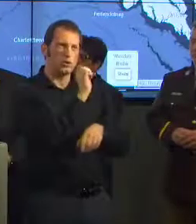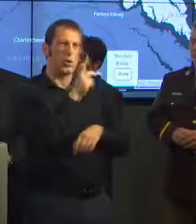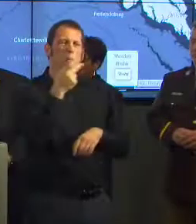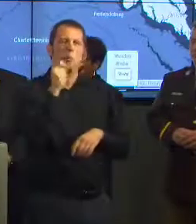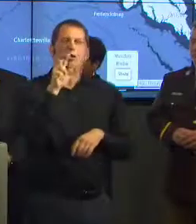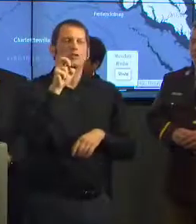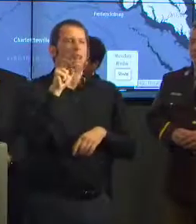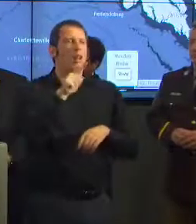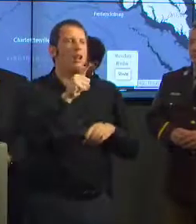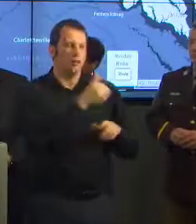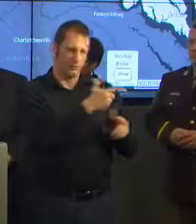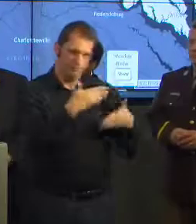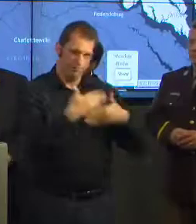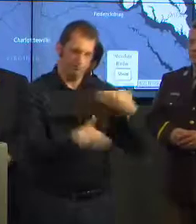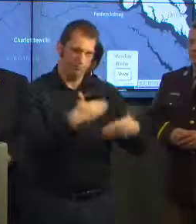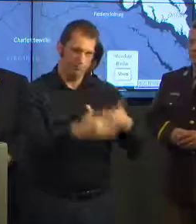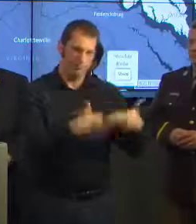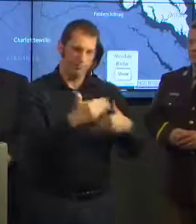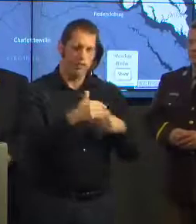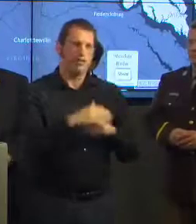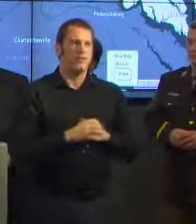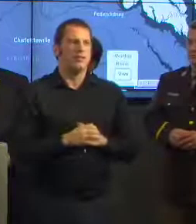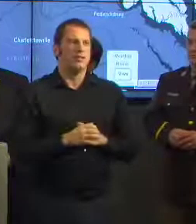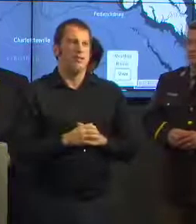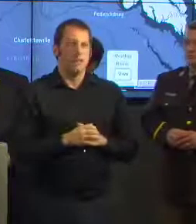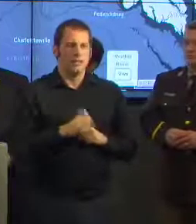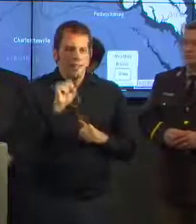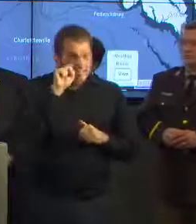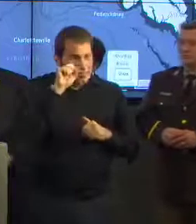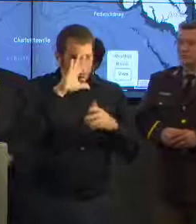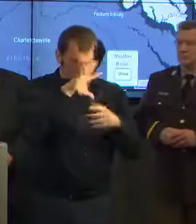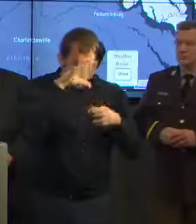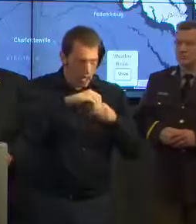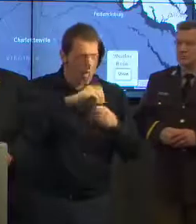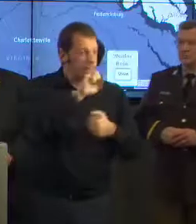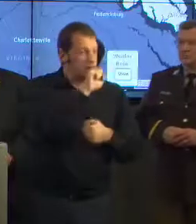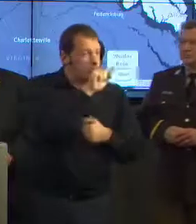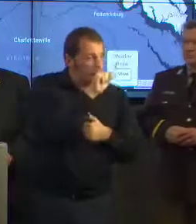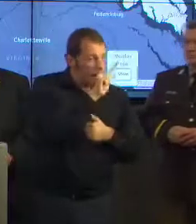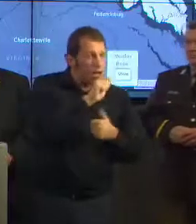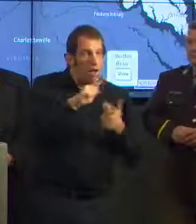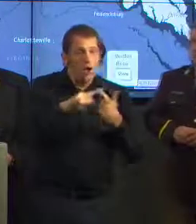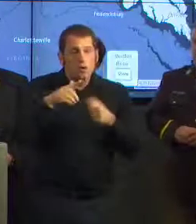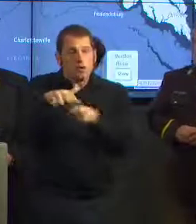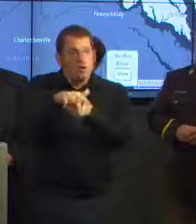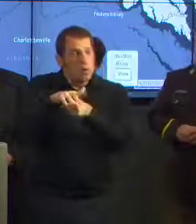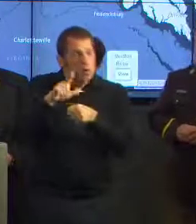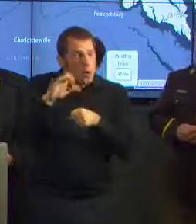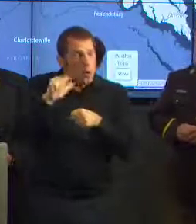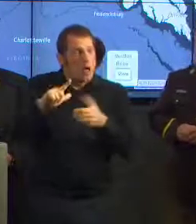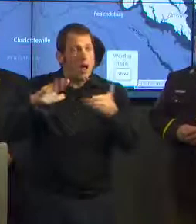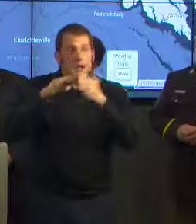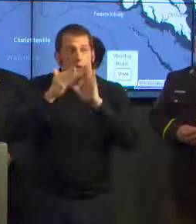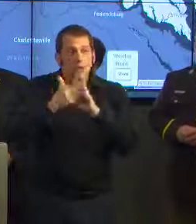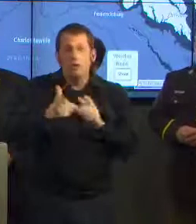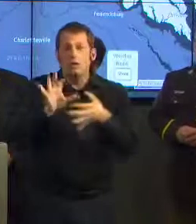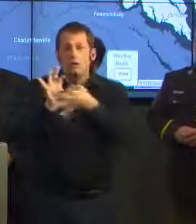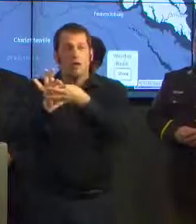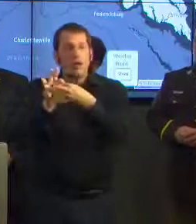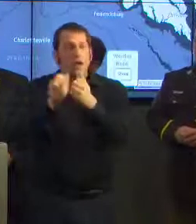and local agencies and community organizations, including working with the private sector and